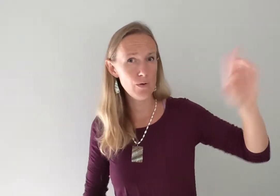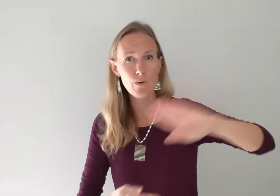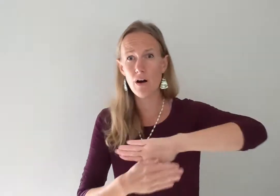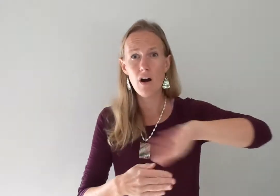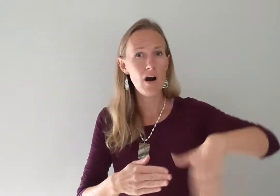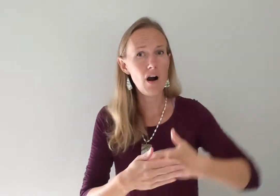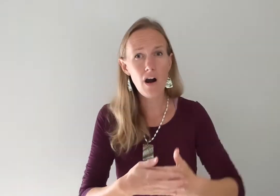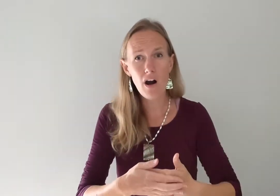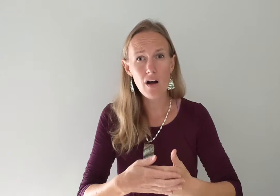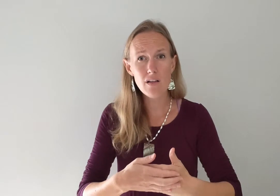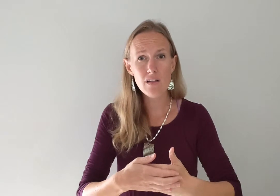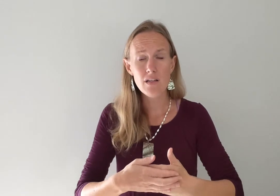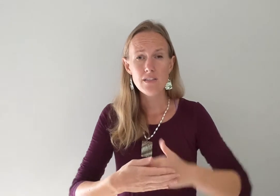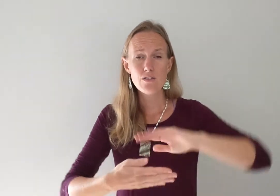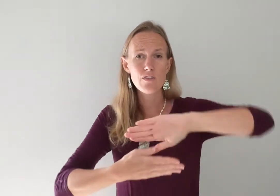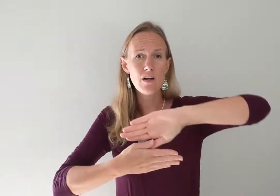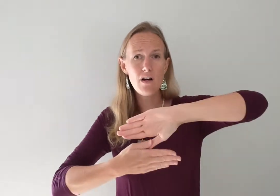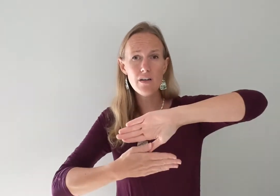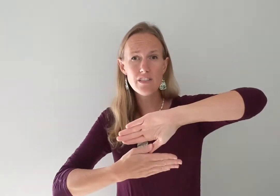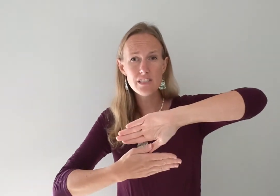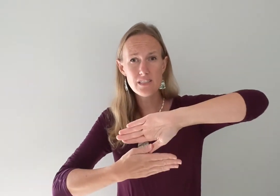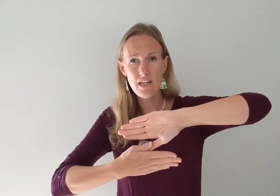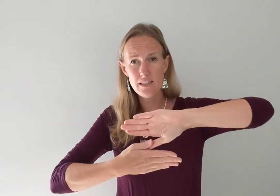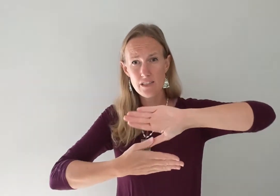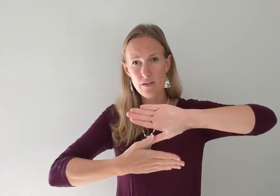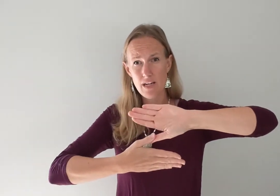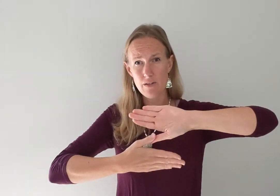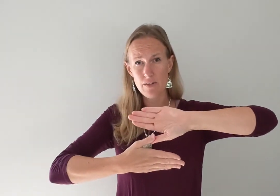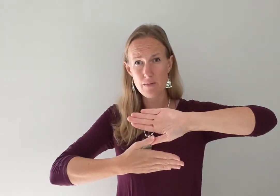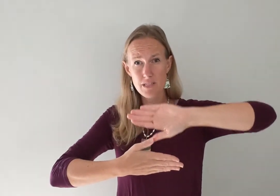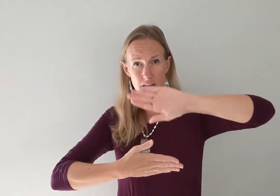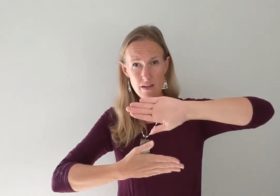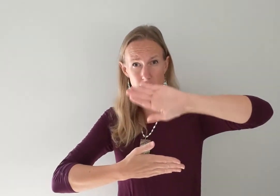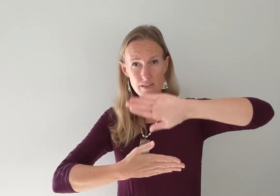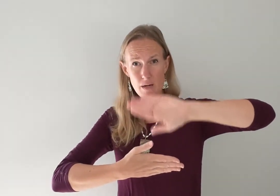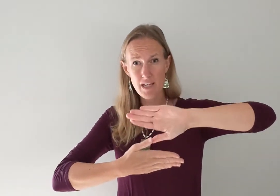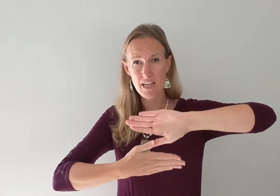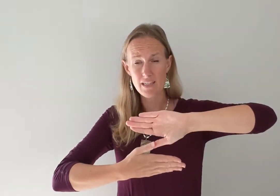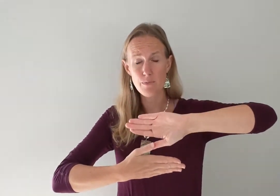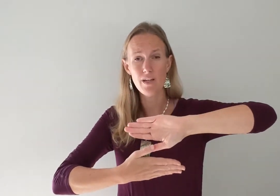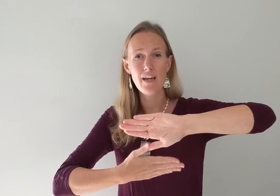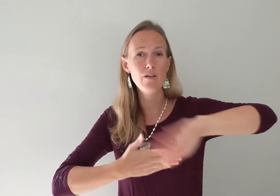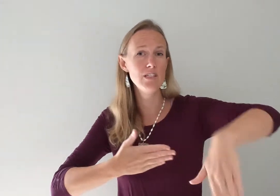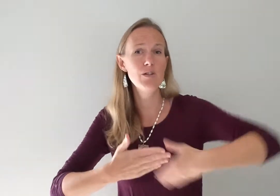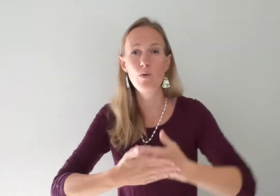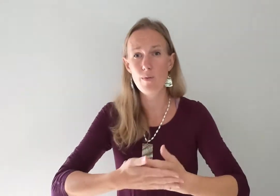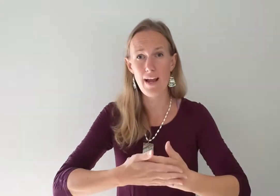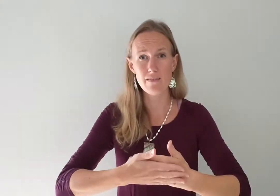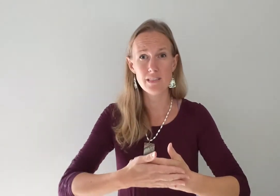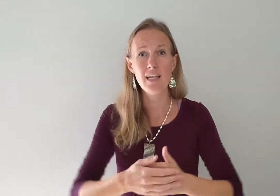you all. So for all, you're just, you start kind of with your thumbs together, your dominant hand is pointing out and you go around.